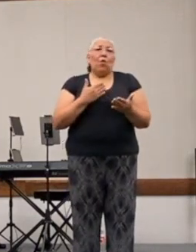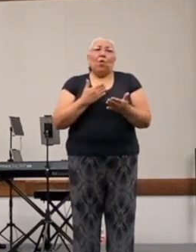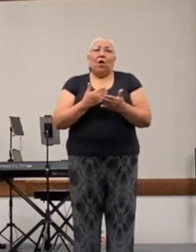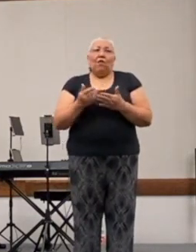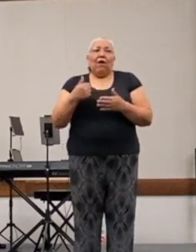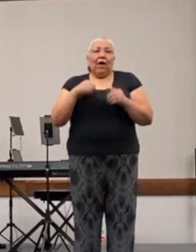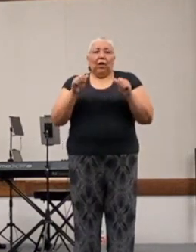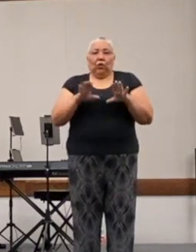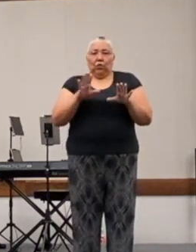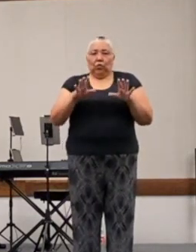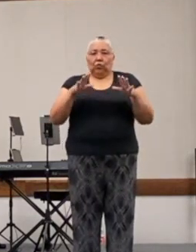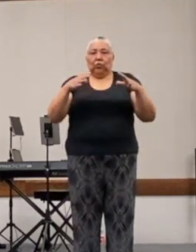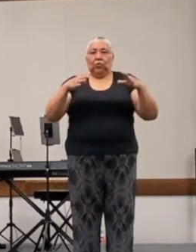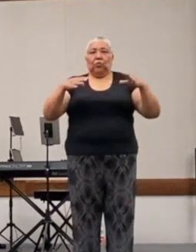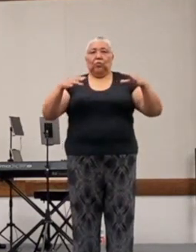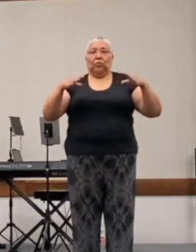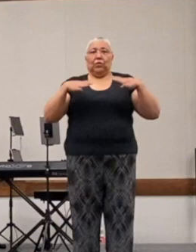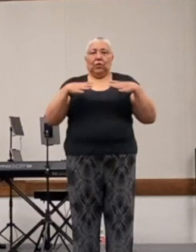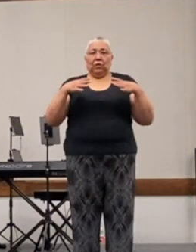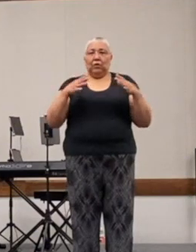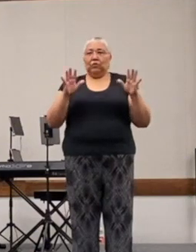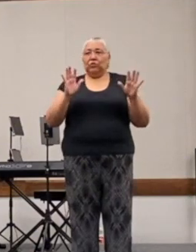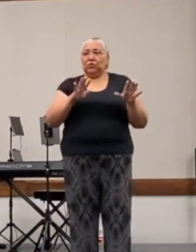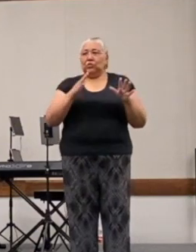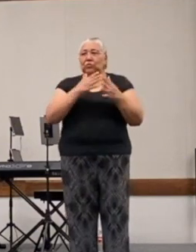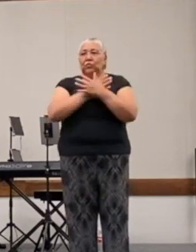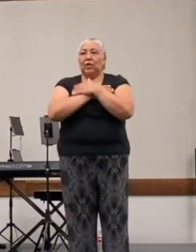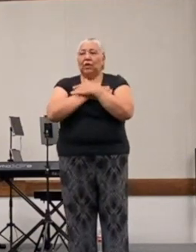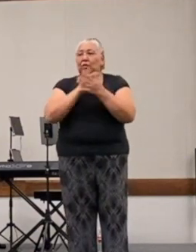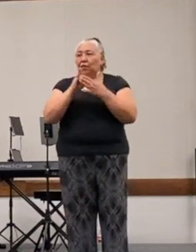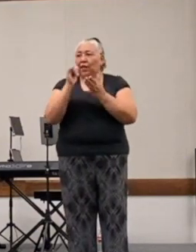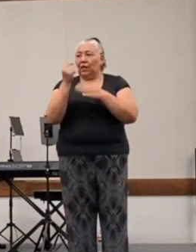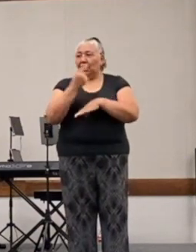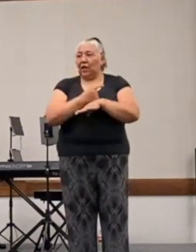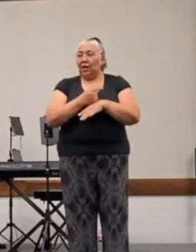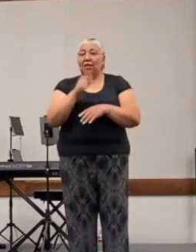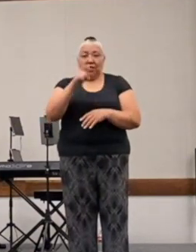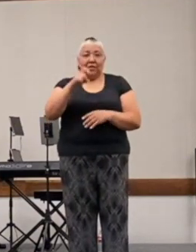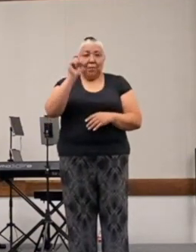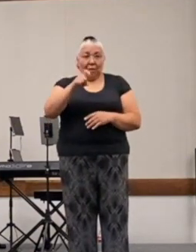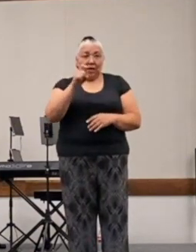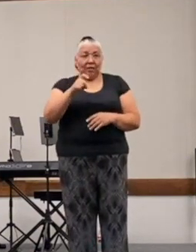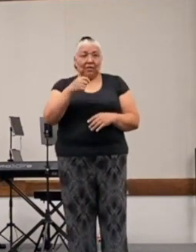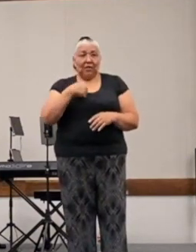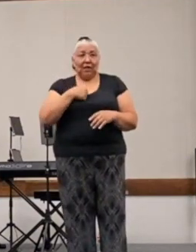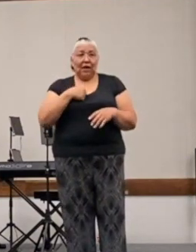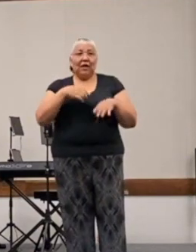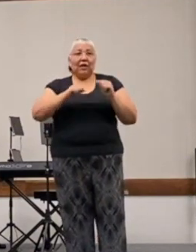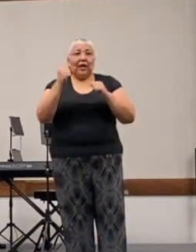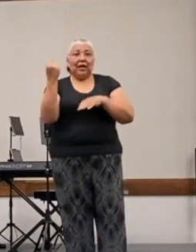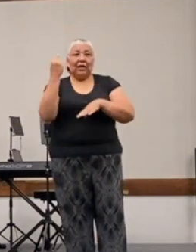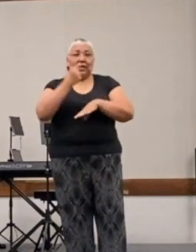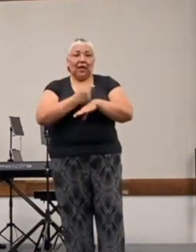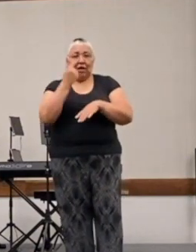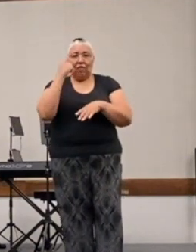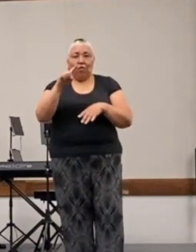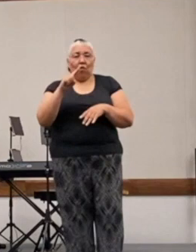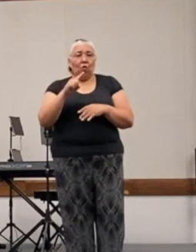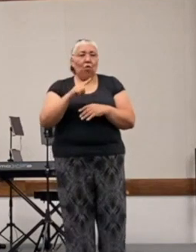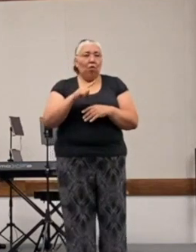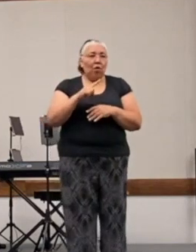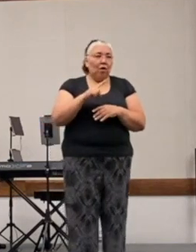Whatever I can do to relax on that day, that is what I need to do. It is a must that I take a day of Sabbath